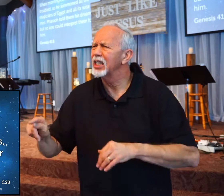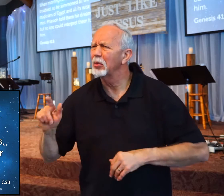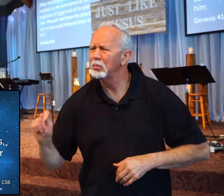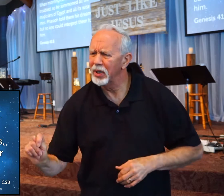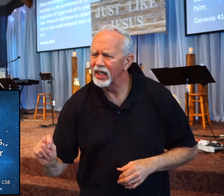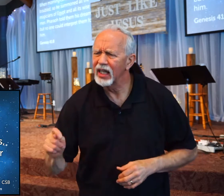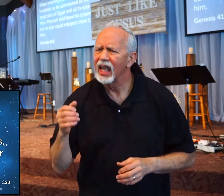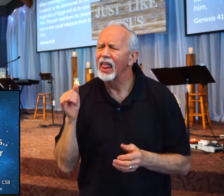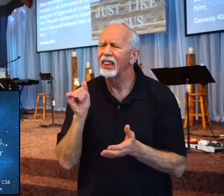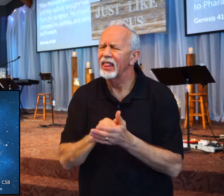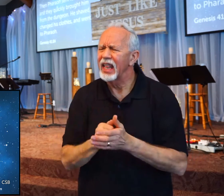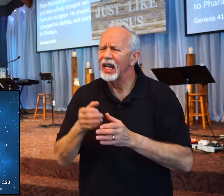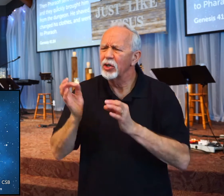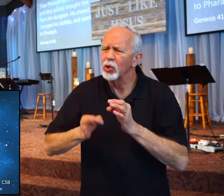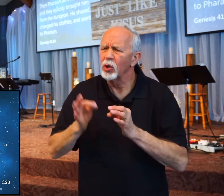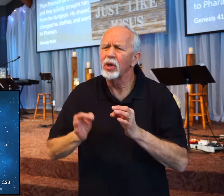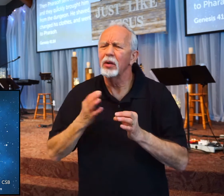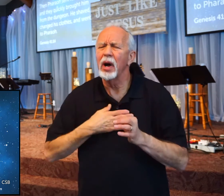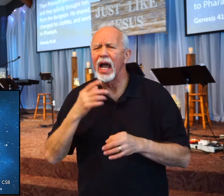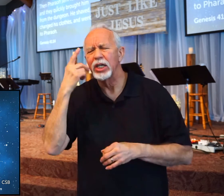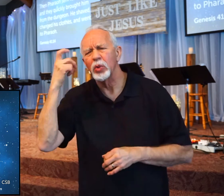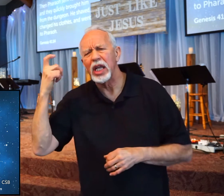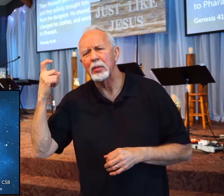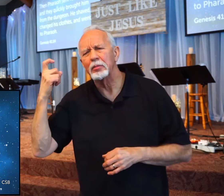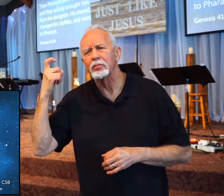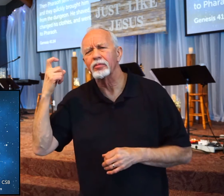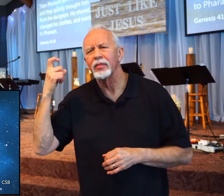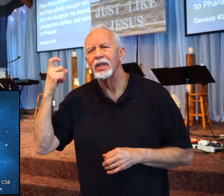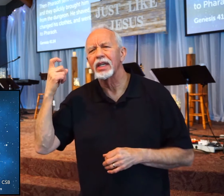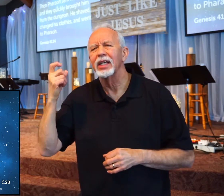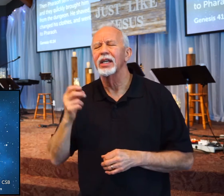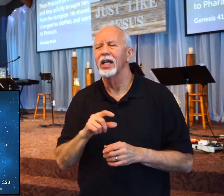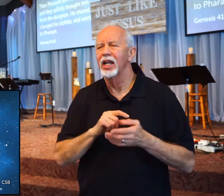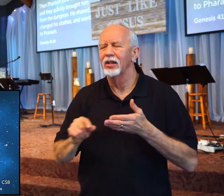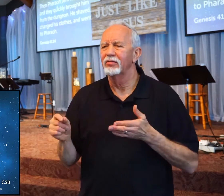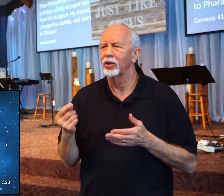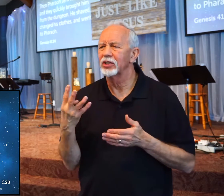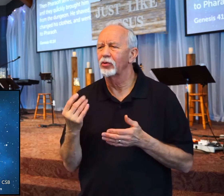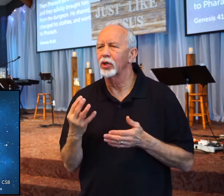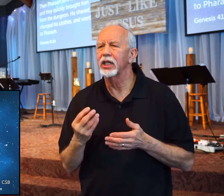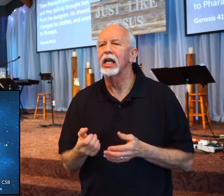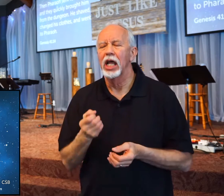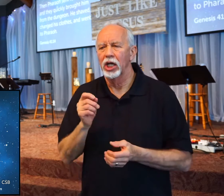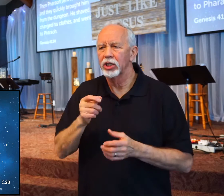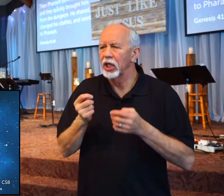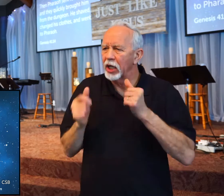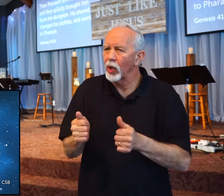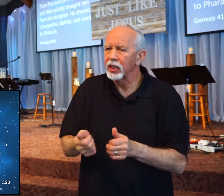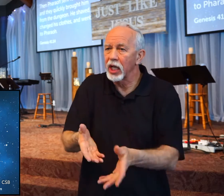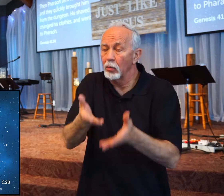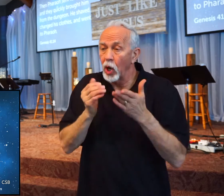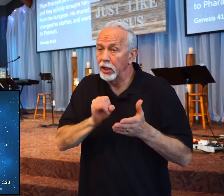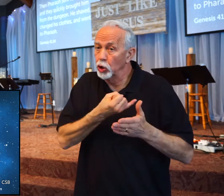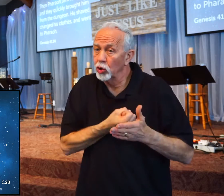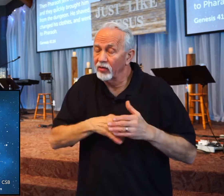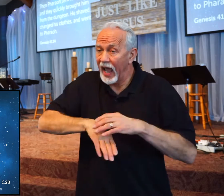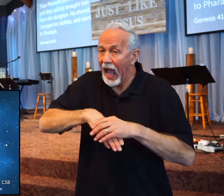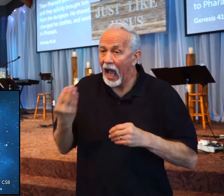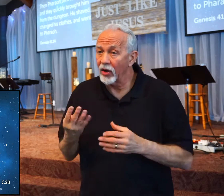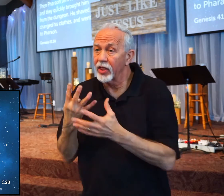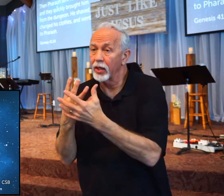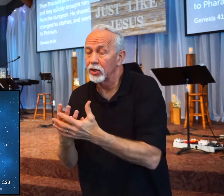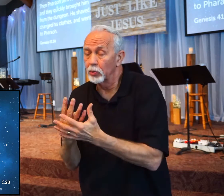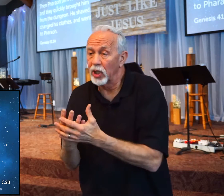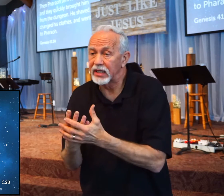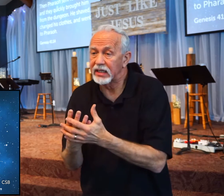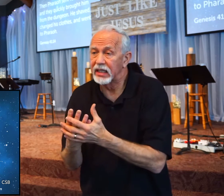that interpreted my dream. And it says in verse 14 that they quickly brought him up out of the dungeon.